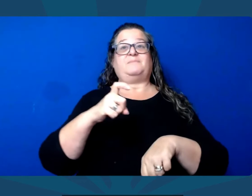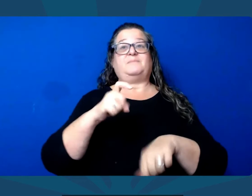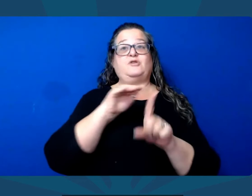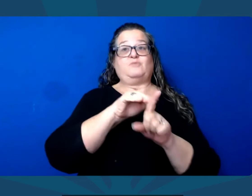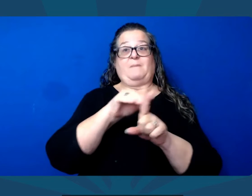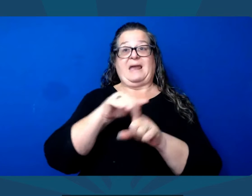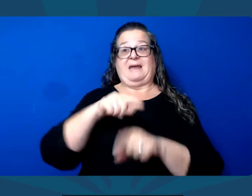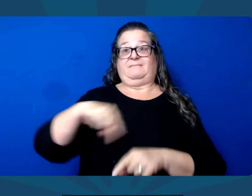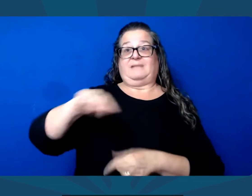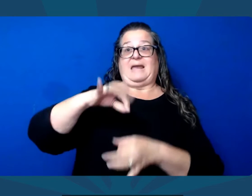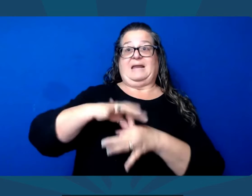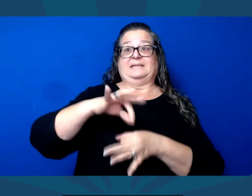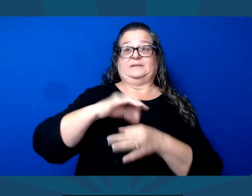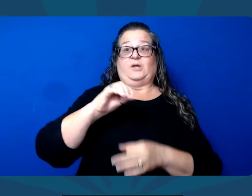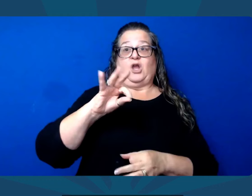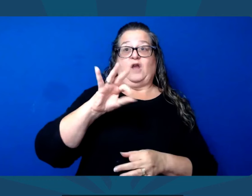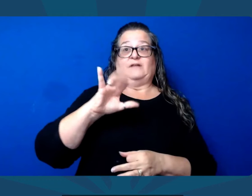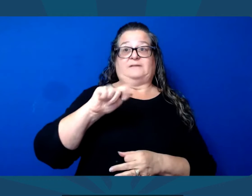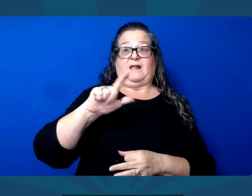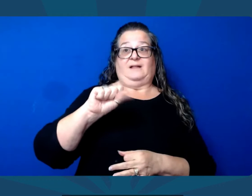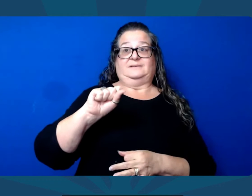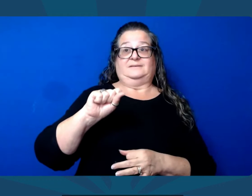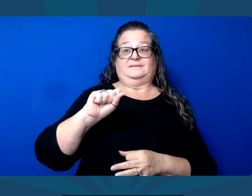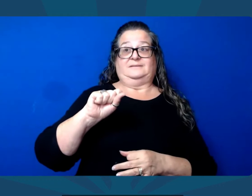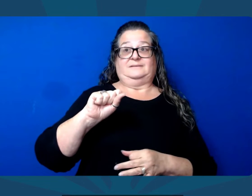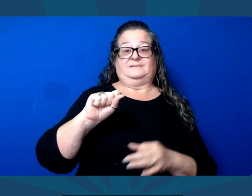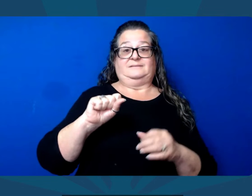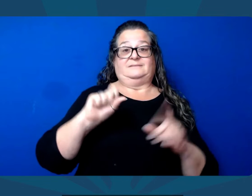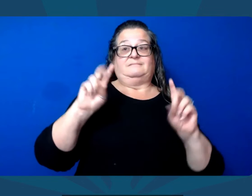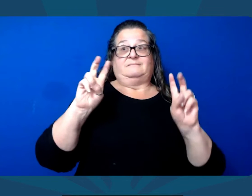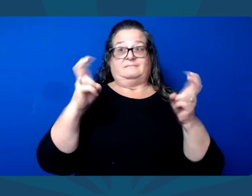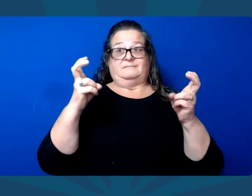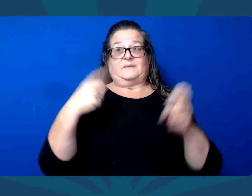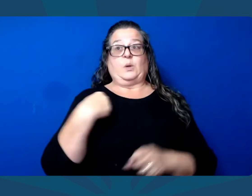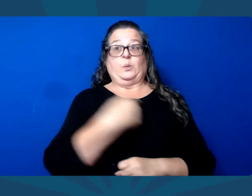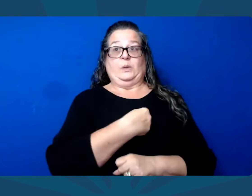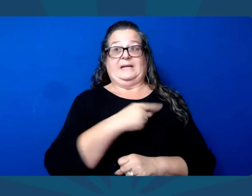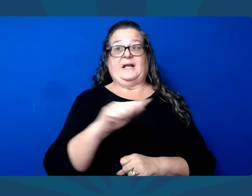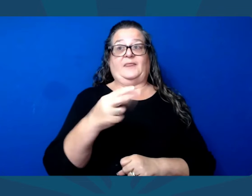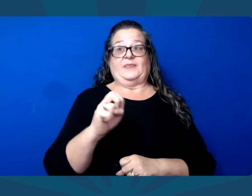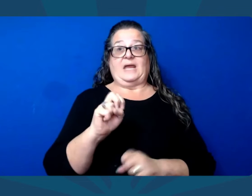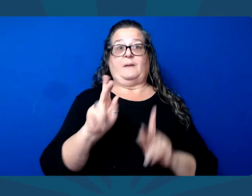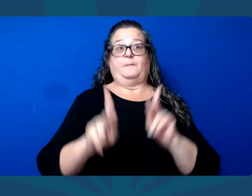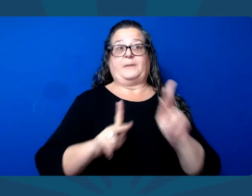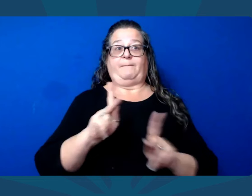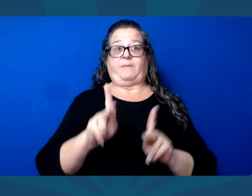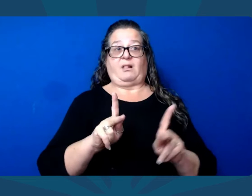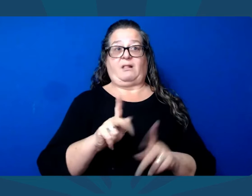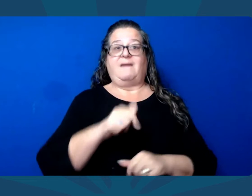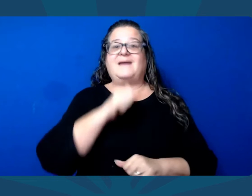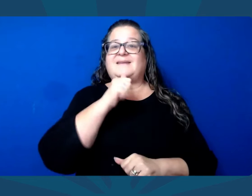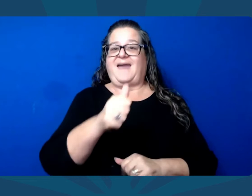It is time we remind our elected officials it's we the people,